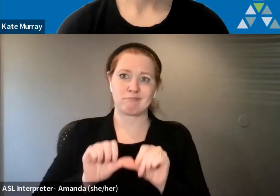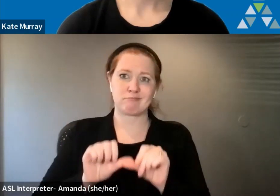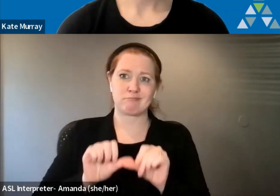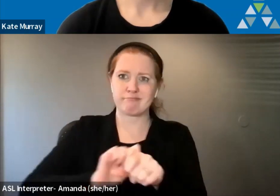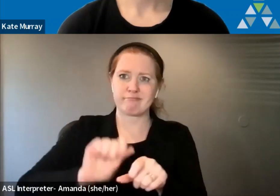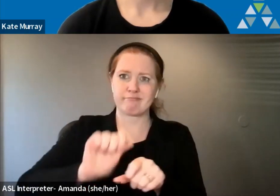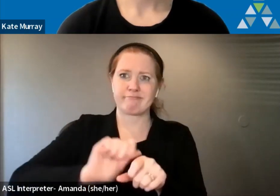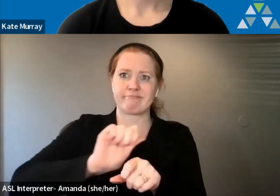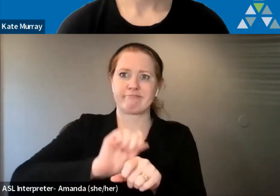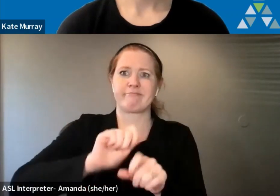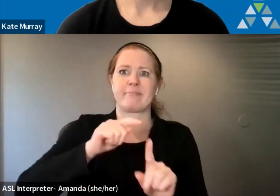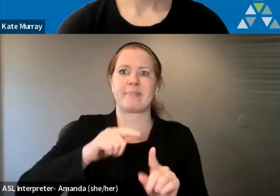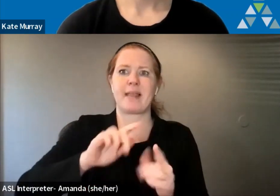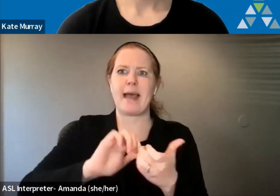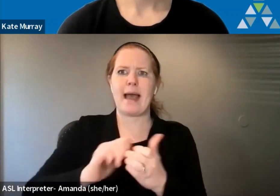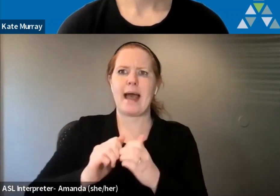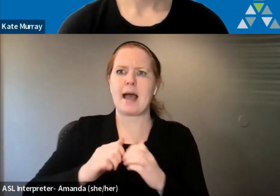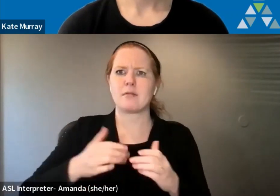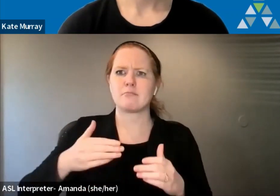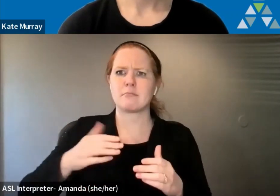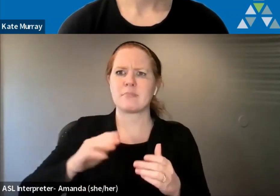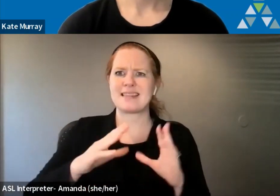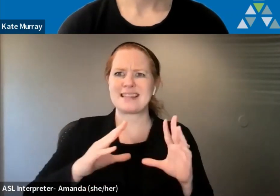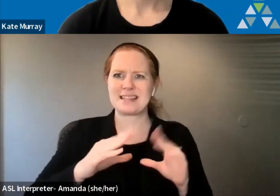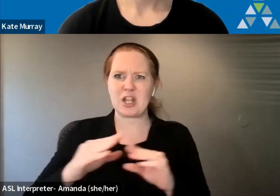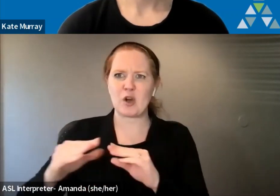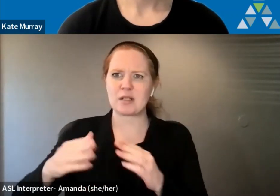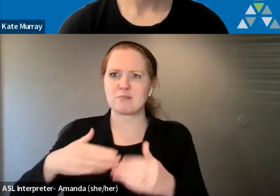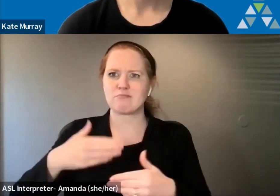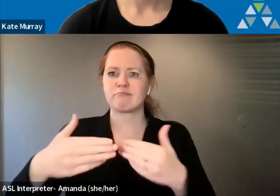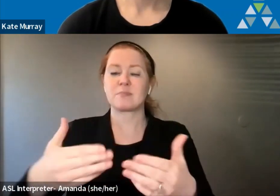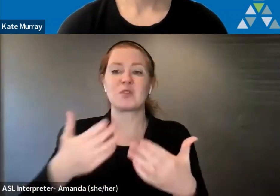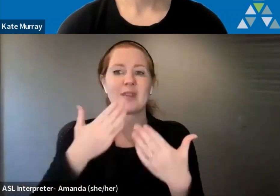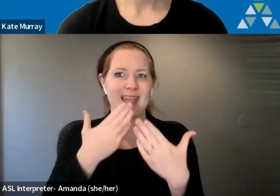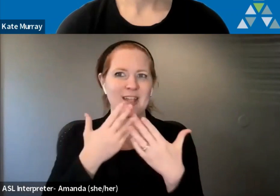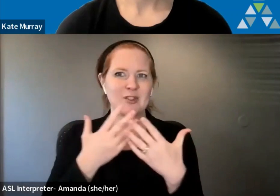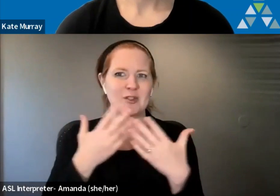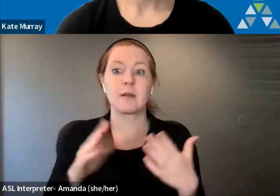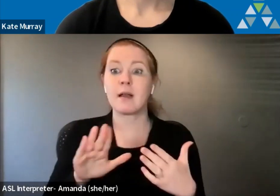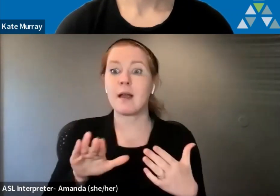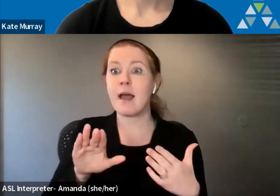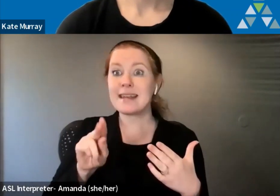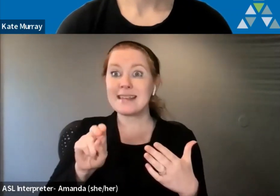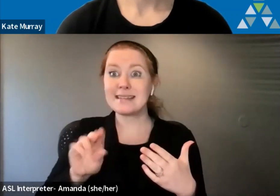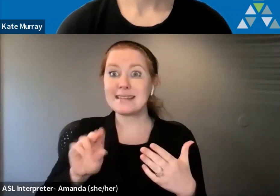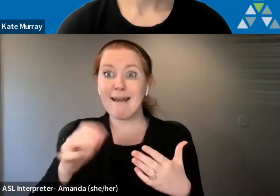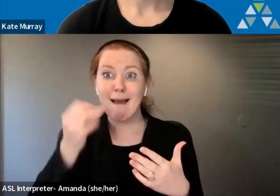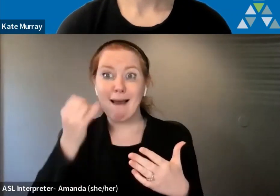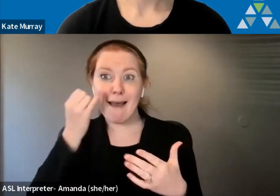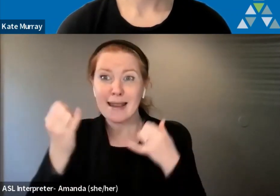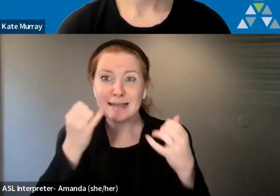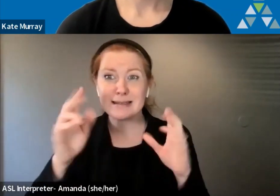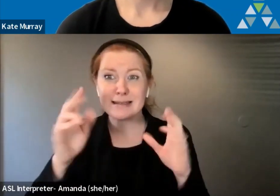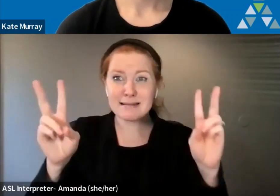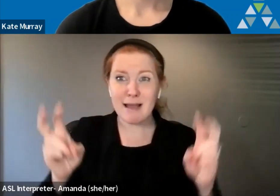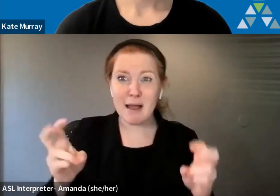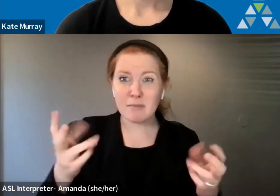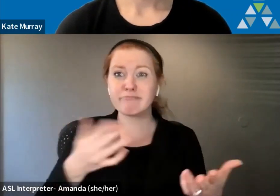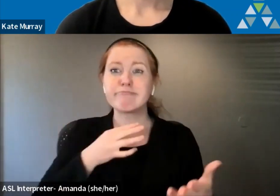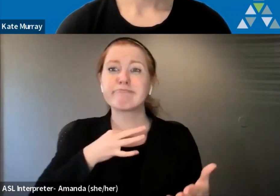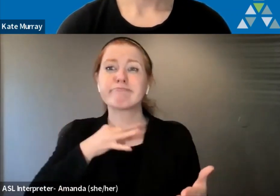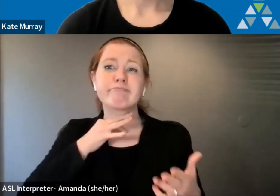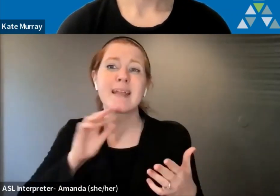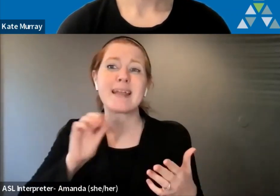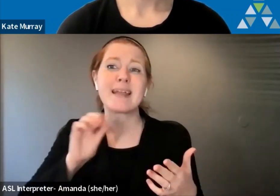on how the series is evolving moving forward. So thank you. And if you have ideas about webinars you'd like ACL to provide